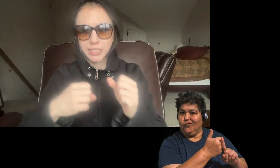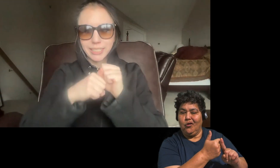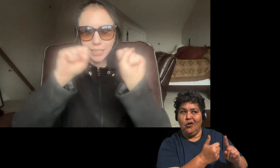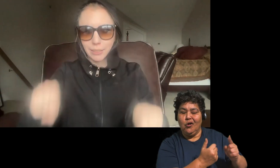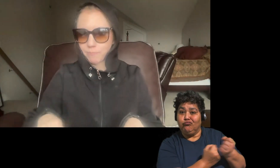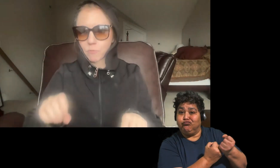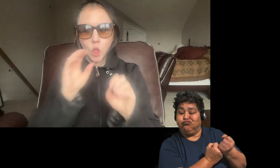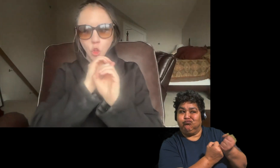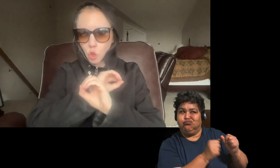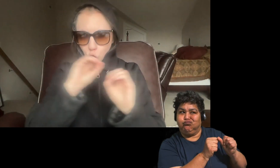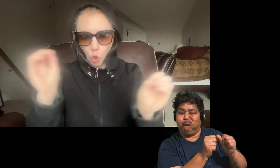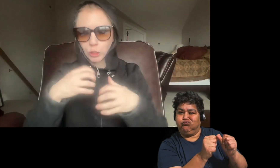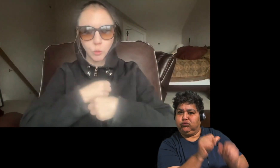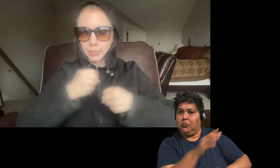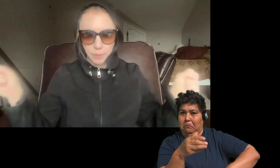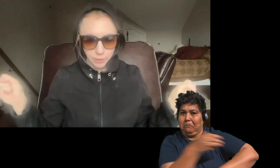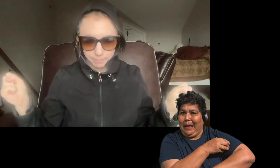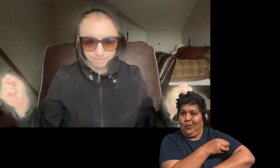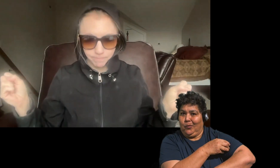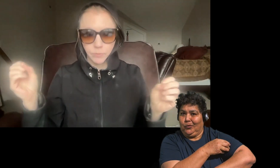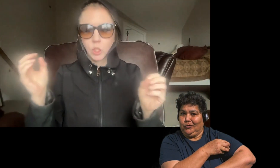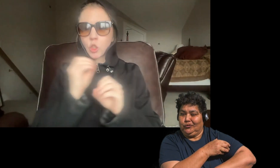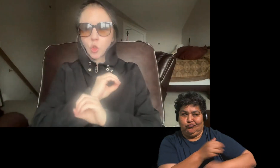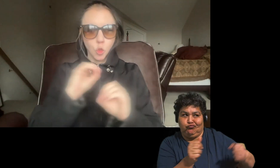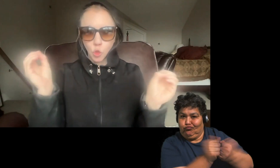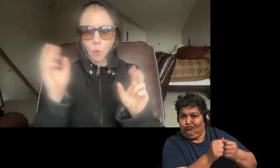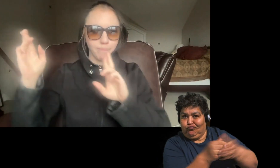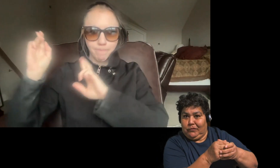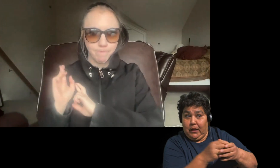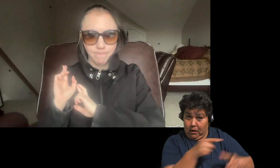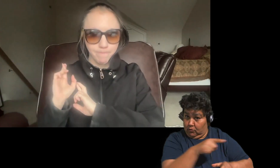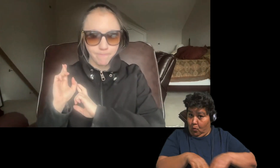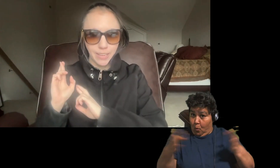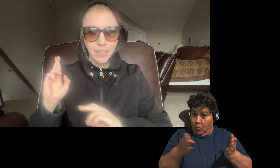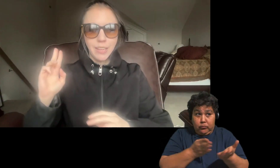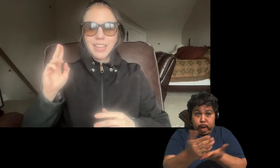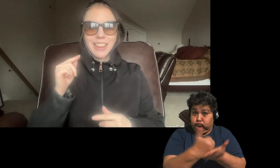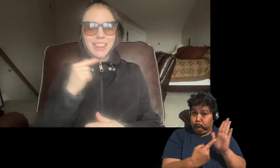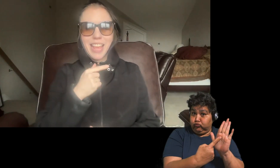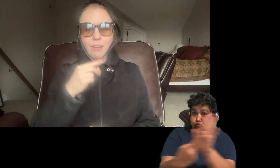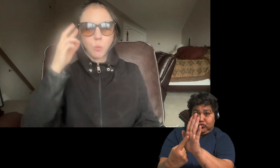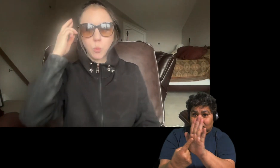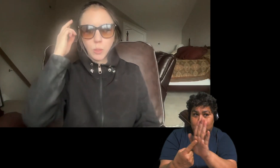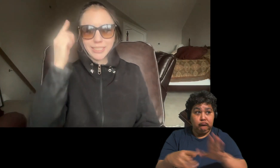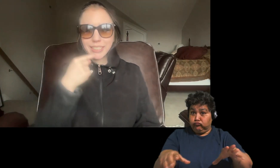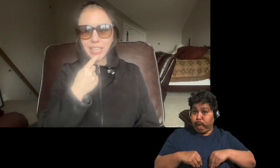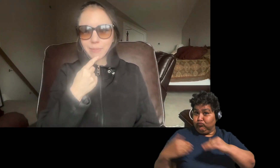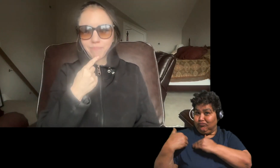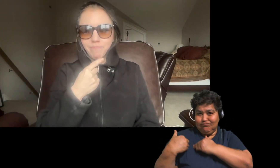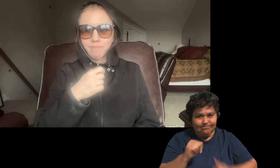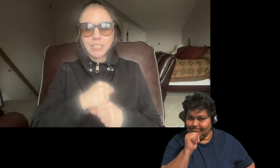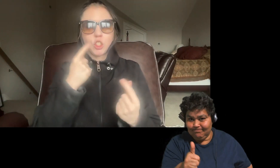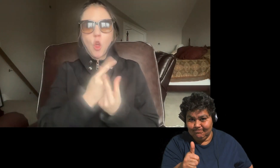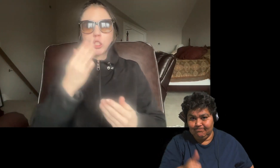Yet they continue their power structure, and they're not transparent, and they're not taking